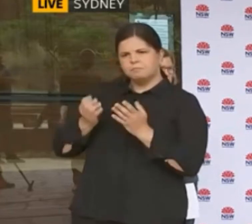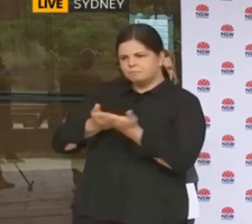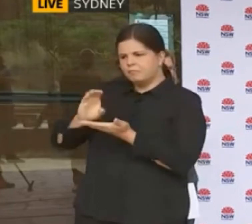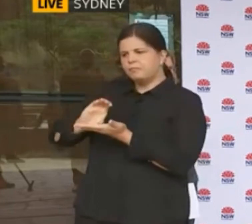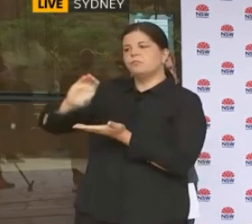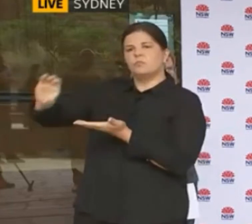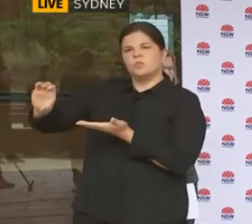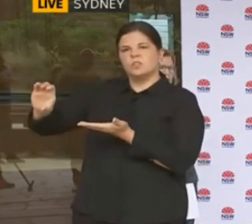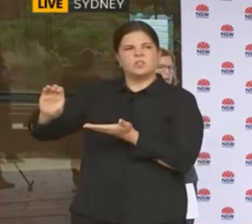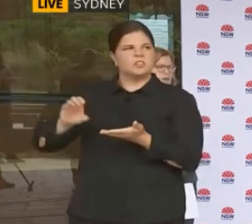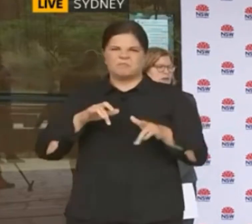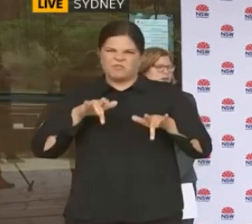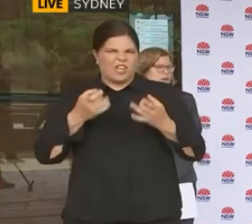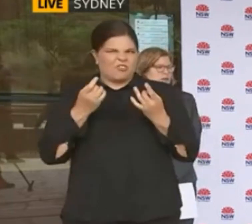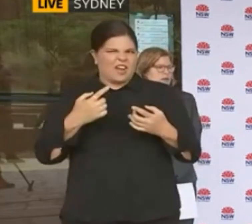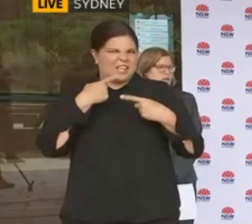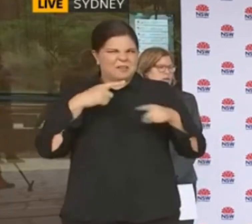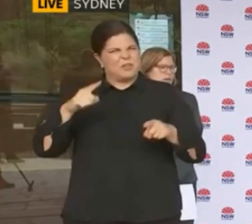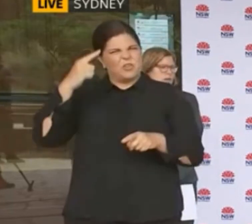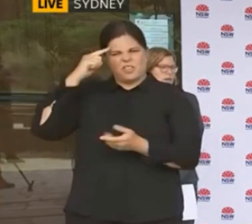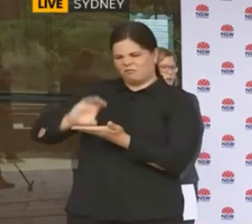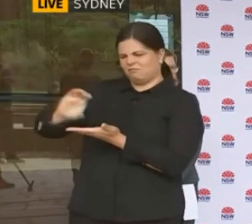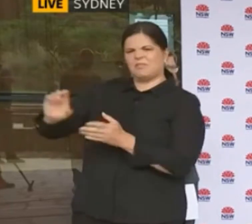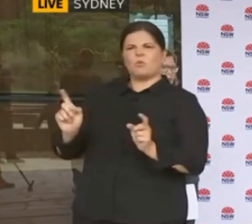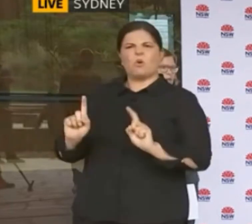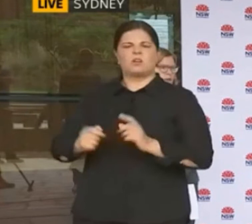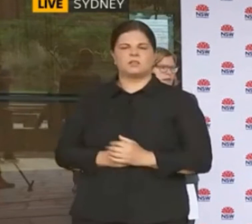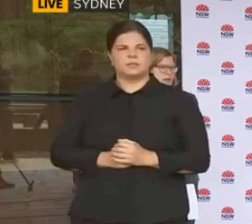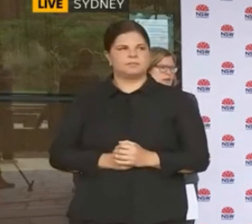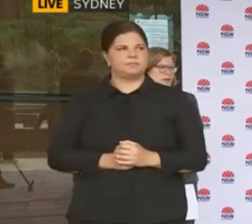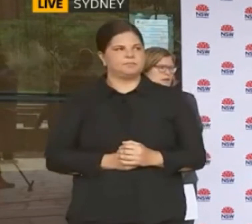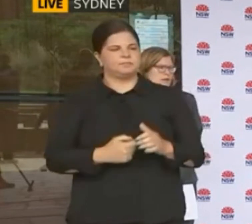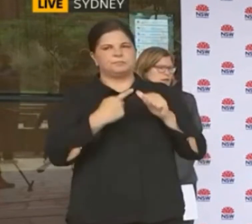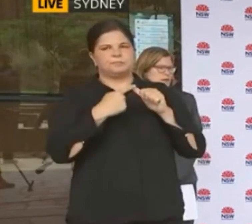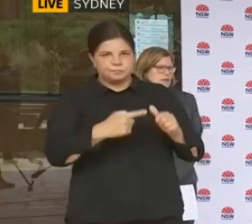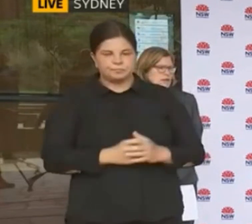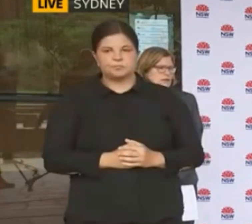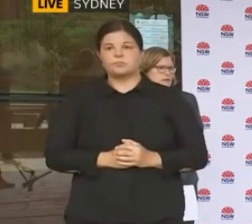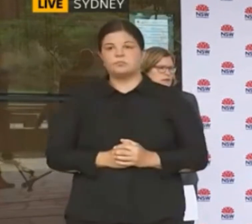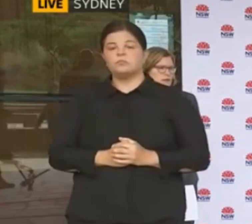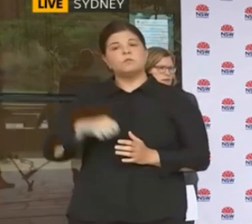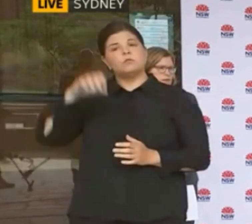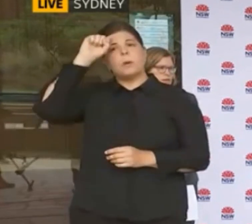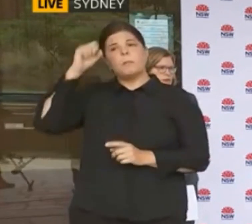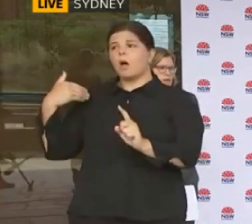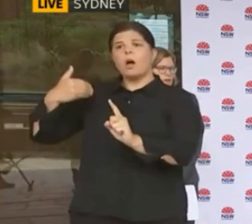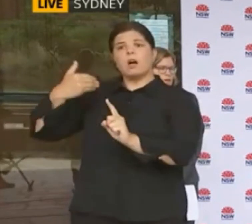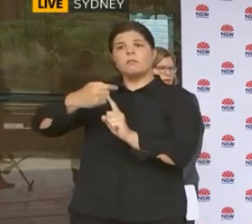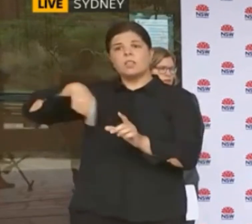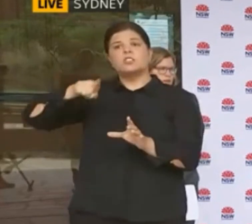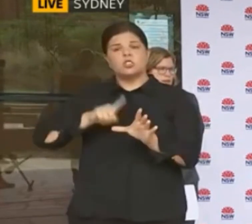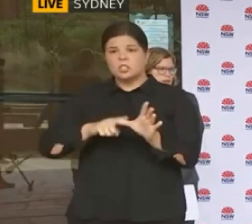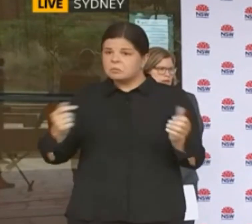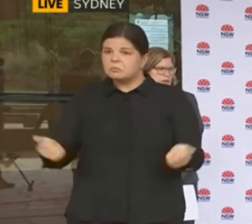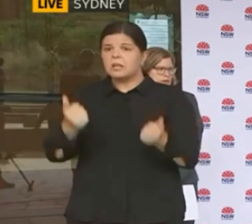You may not be ready to announce it yet, but broad brush, what would that entail? Oh, look, people just need to look at how we've supported businesses in other parts of the state during